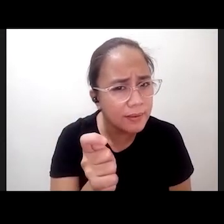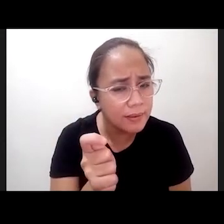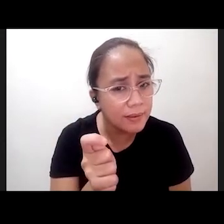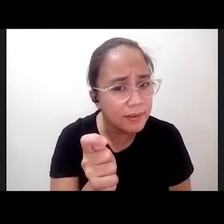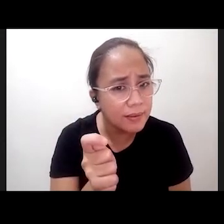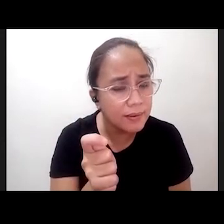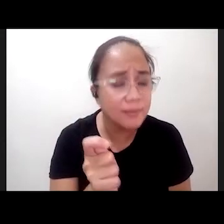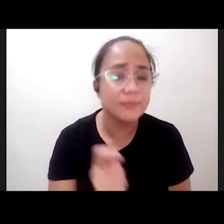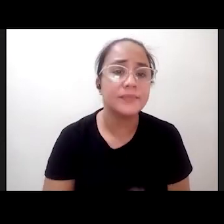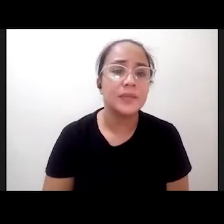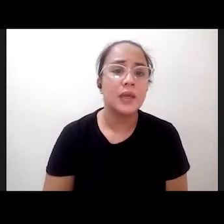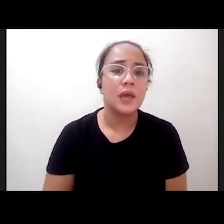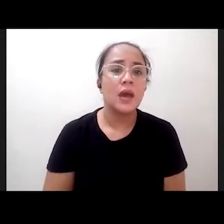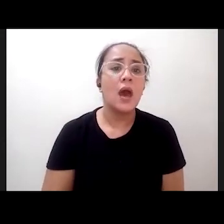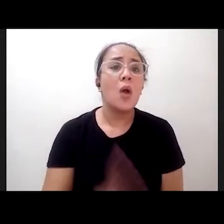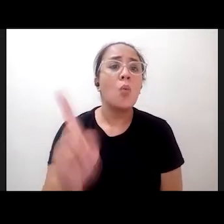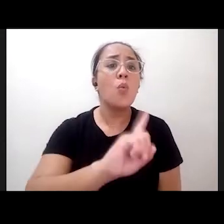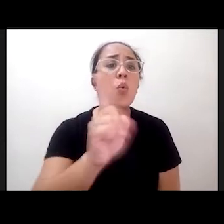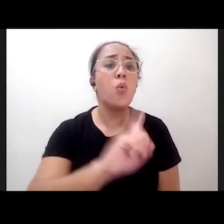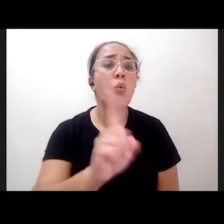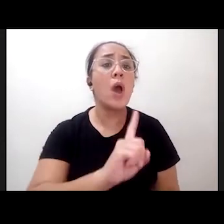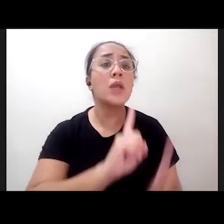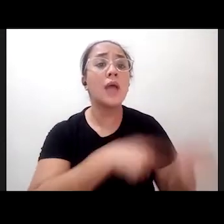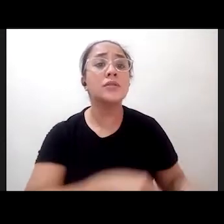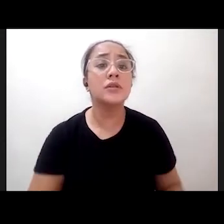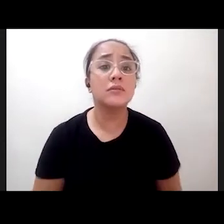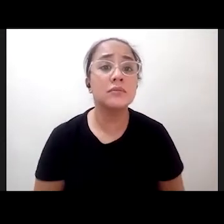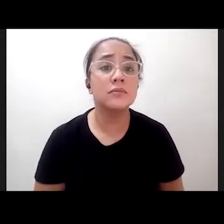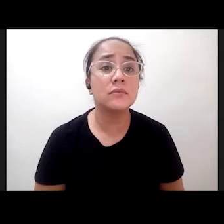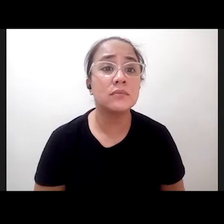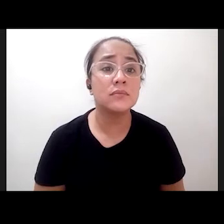what do you expect to get for an answer?